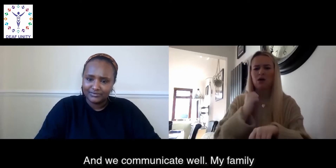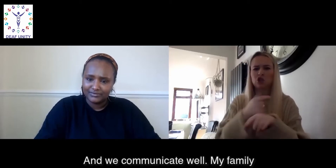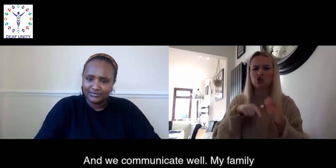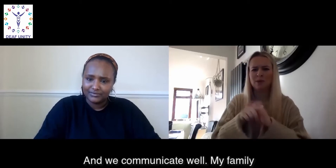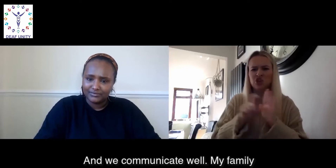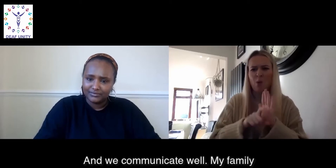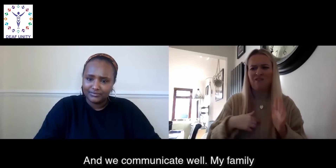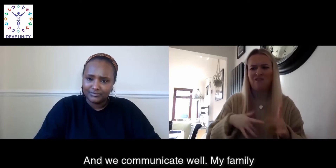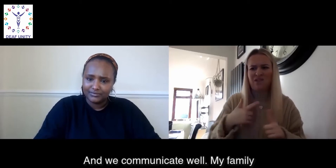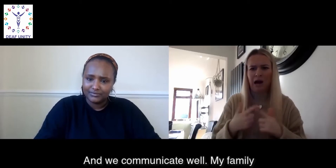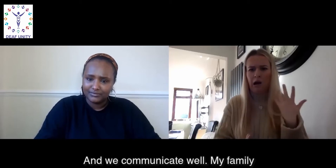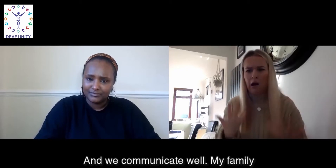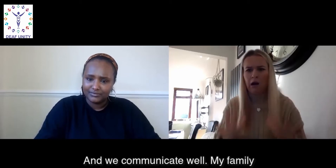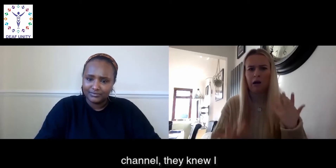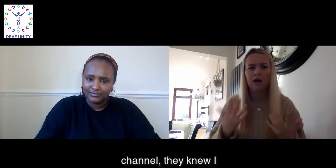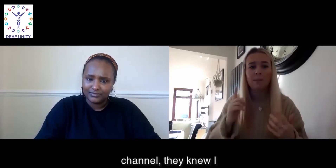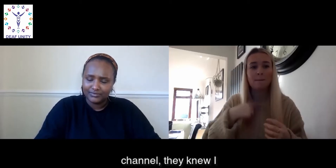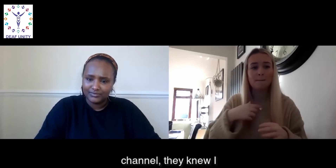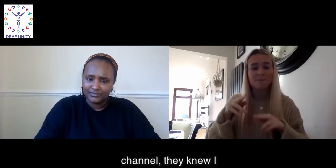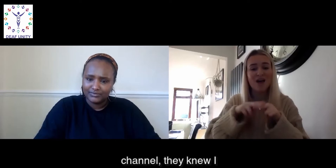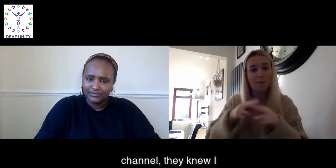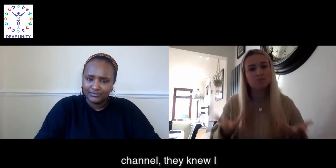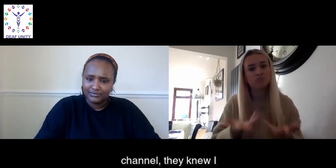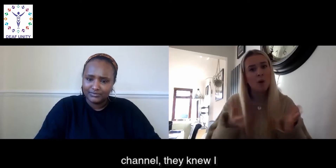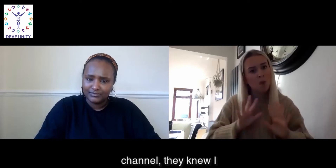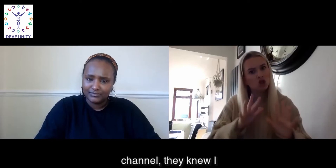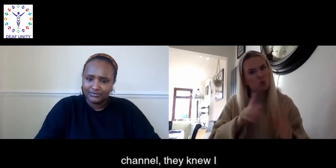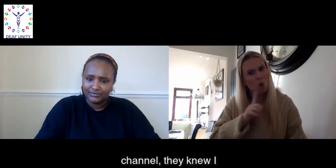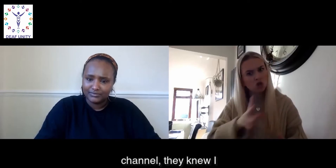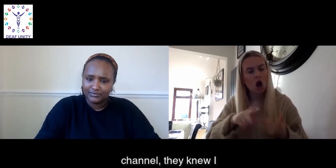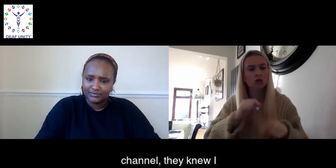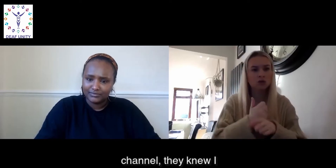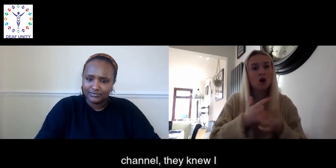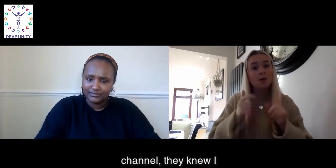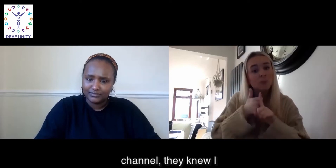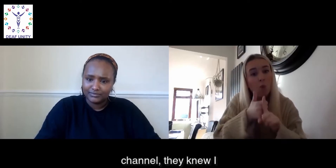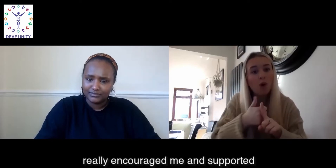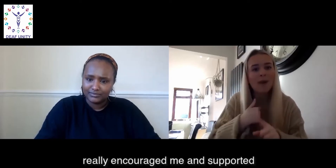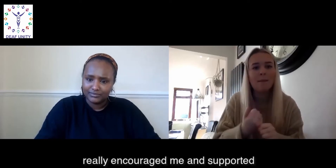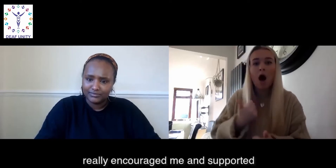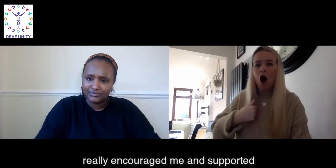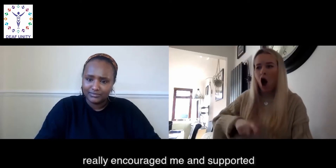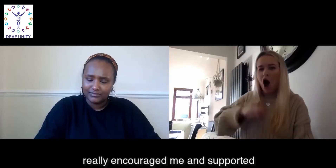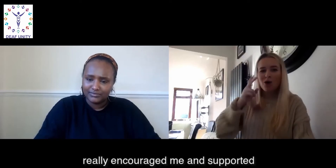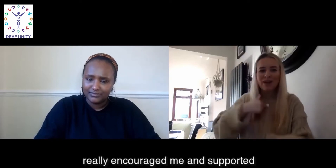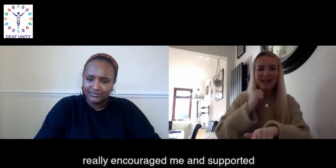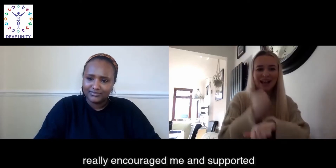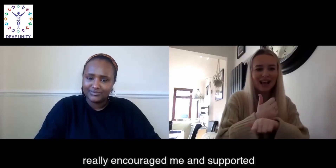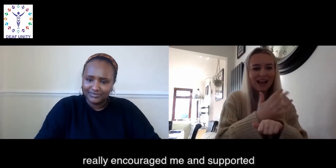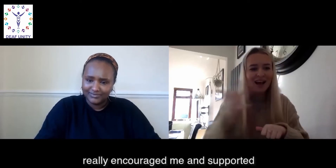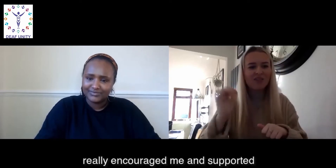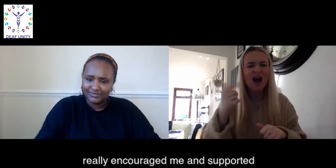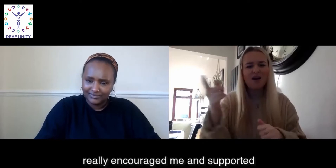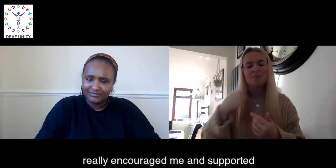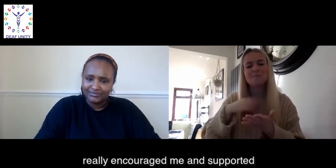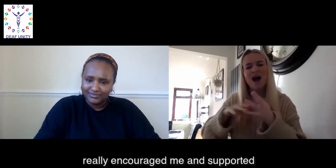My family thought when I set up my YouTube channel, they knew I felt a bit unsure, but my family really encouraged me and supported me and really